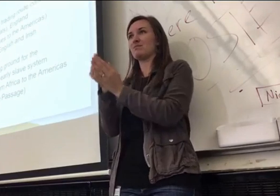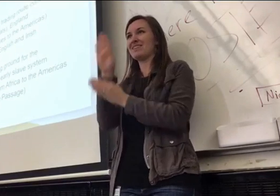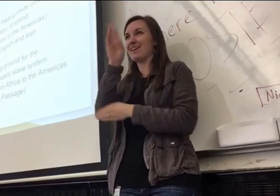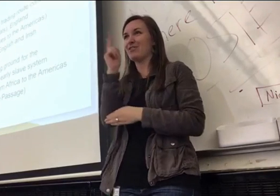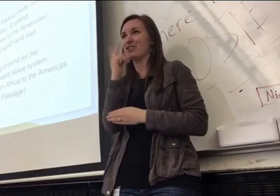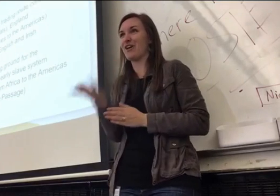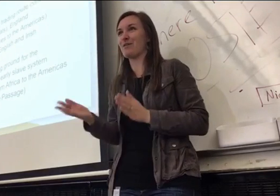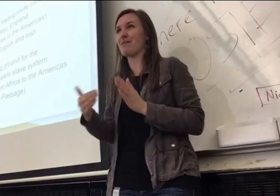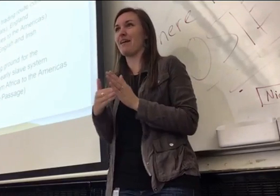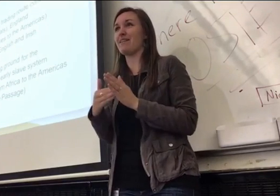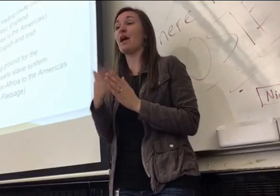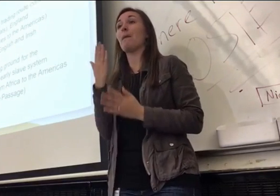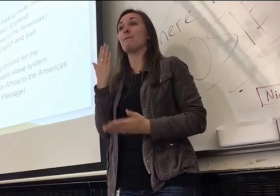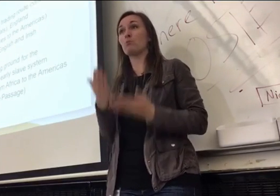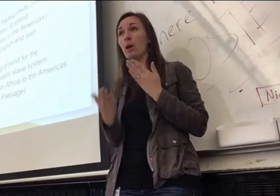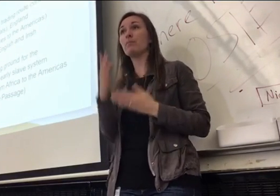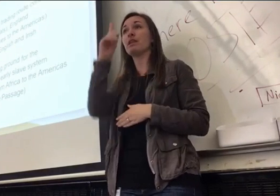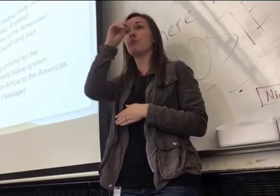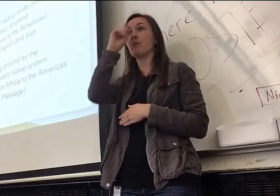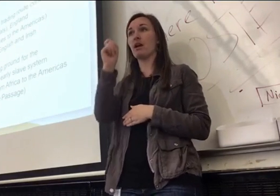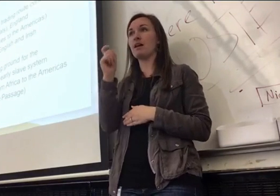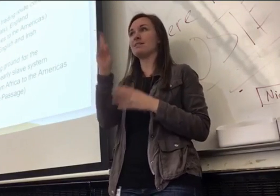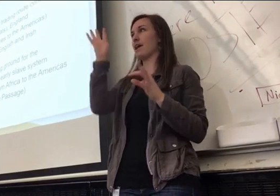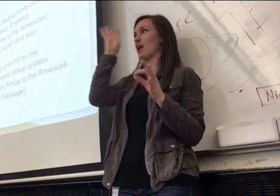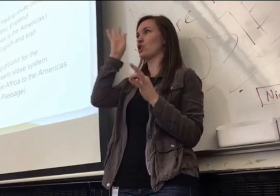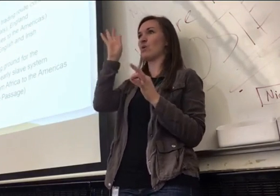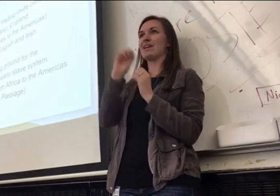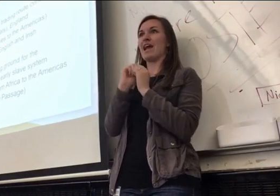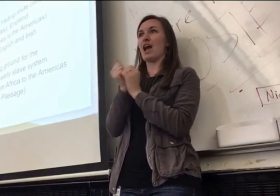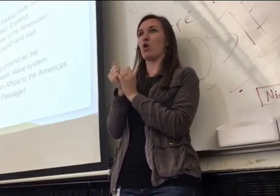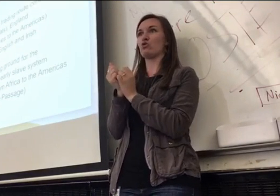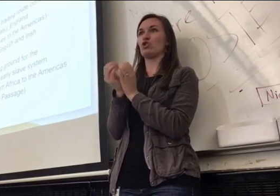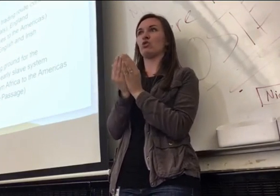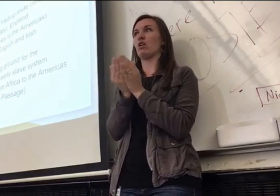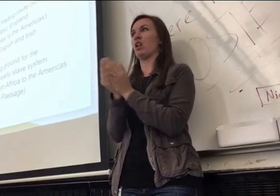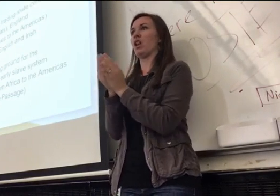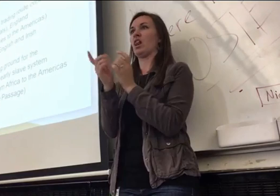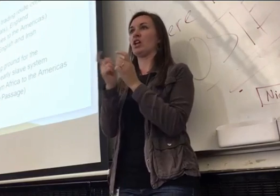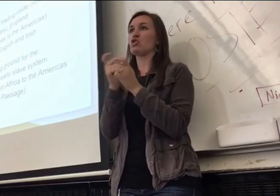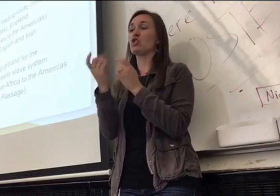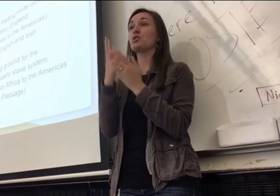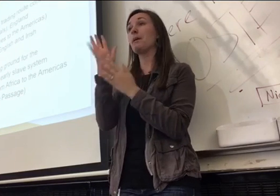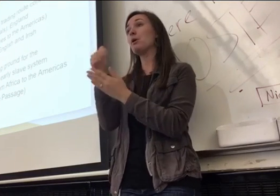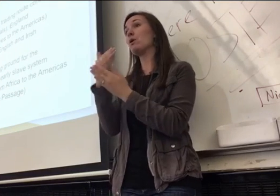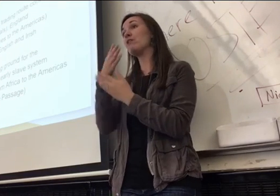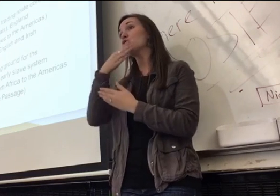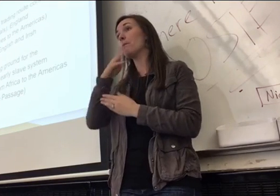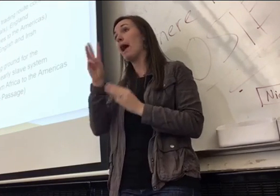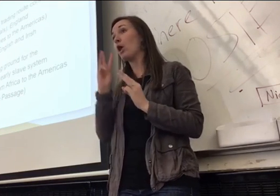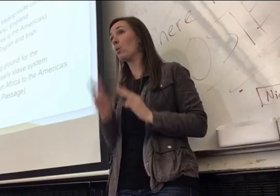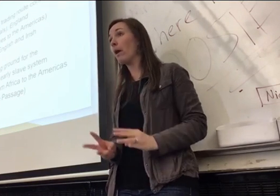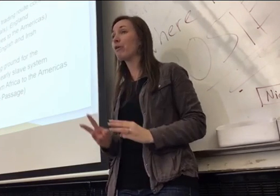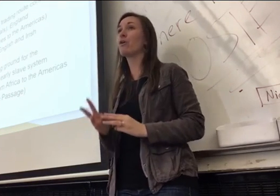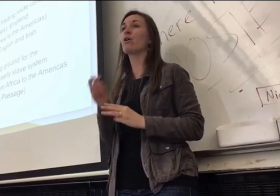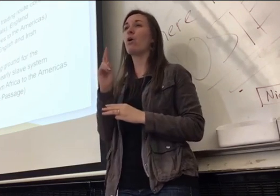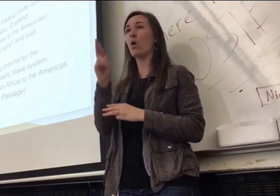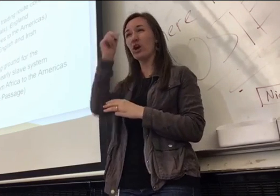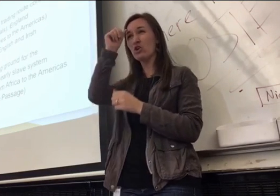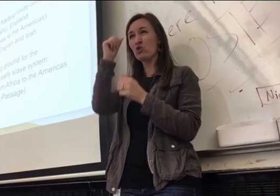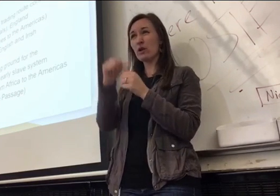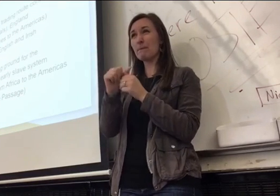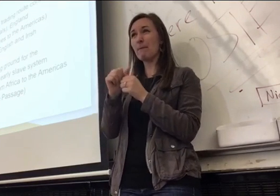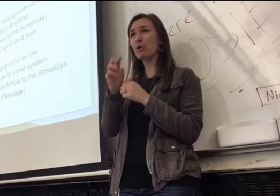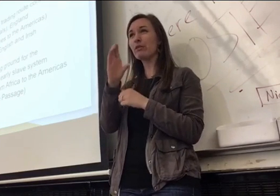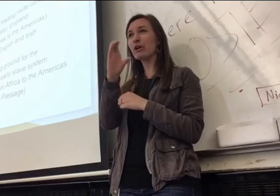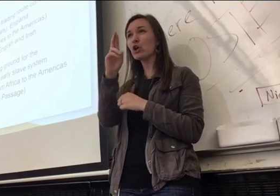likely, it's because they didn't know how to steer the ship. And they steered it into bad weather, or possibly, if you don't know how to navigate, remember those currents we